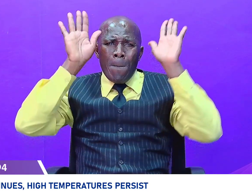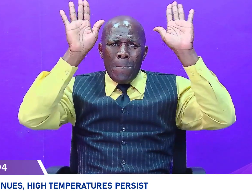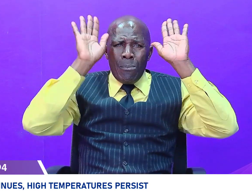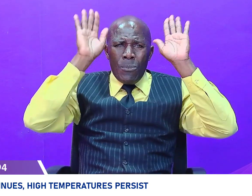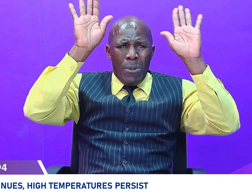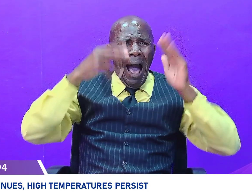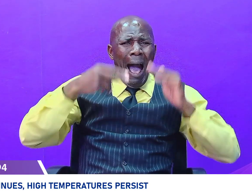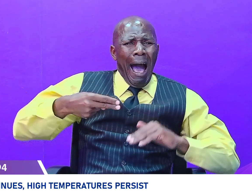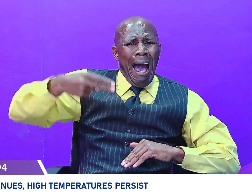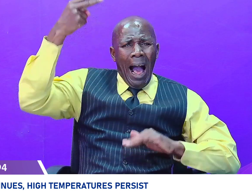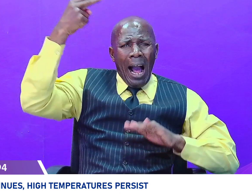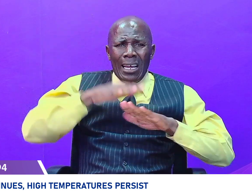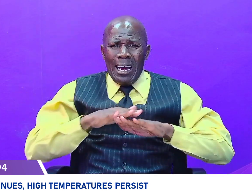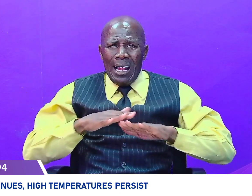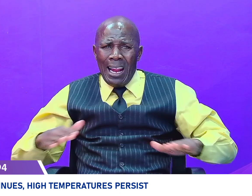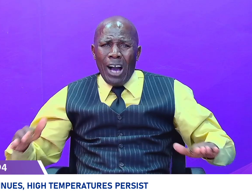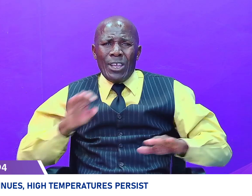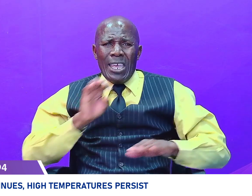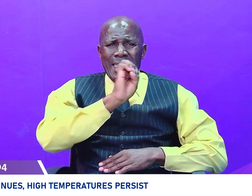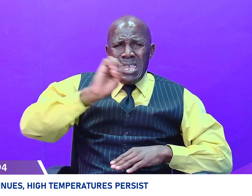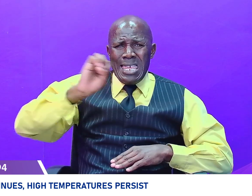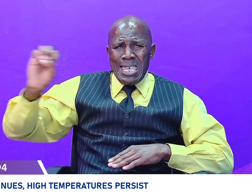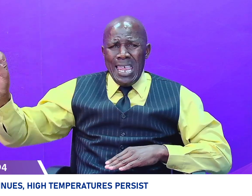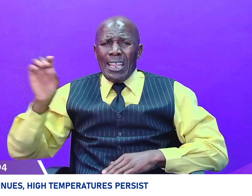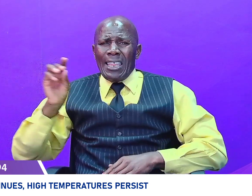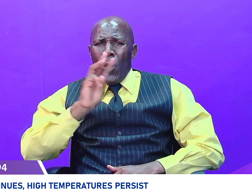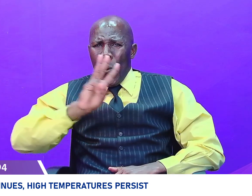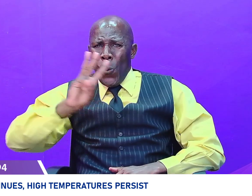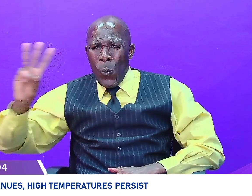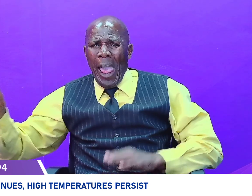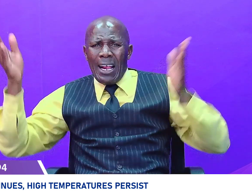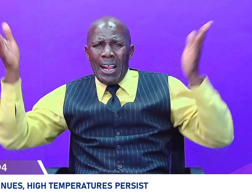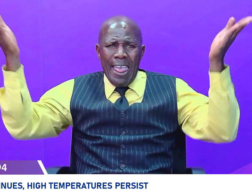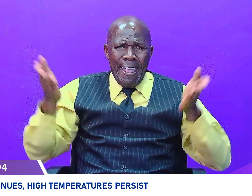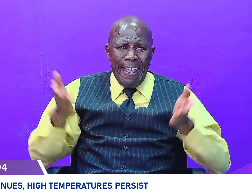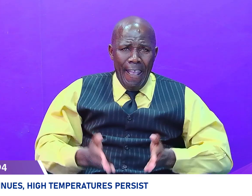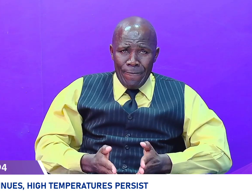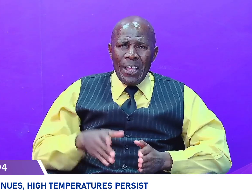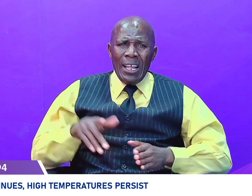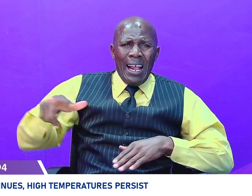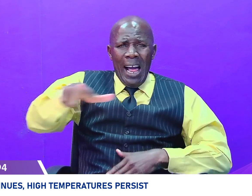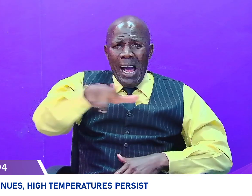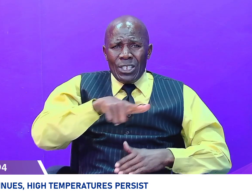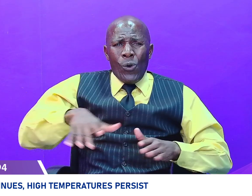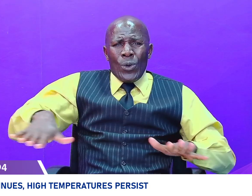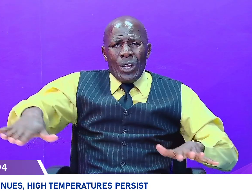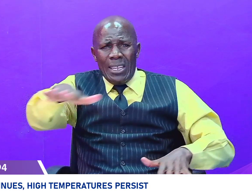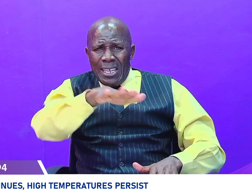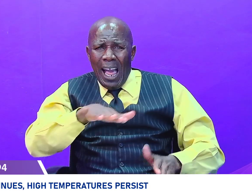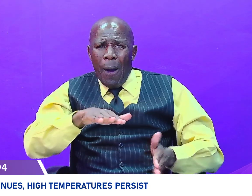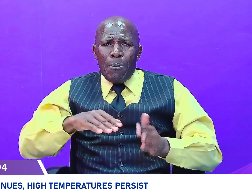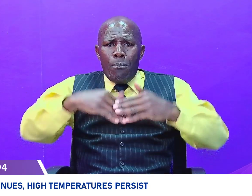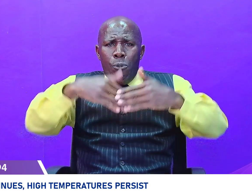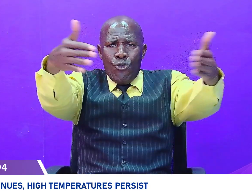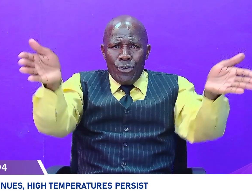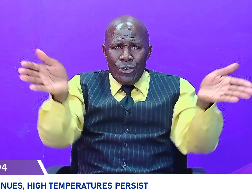and west of Rift Valley, the Lake Victoria Basin, the main Rift Valley,